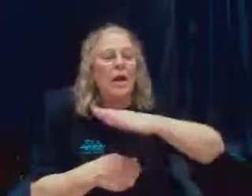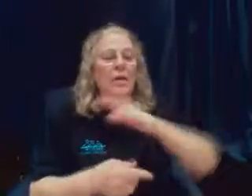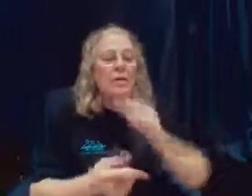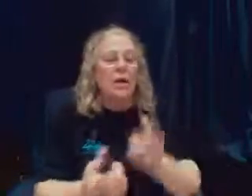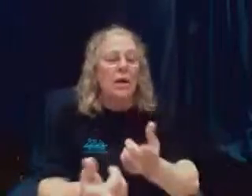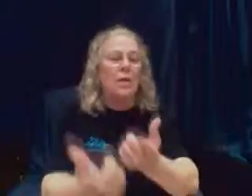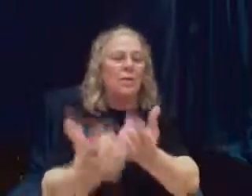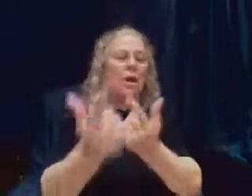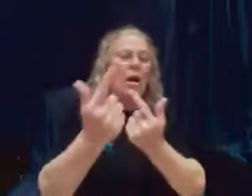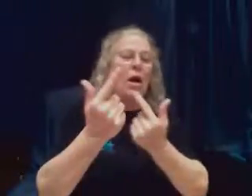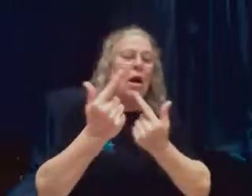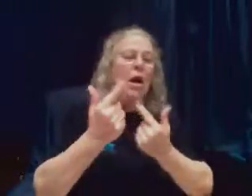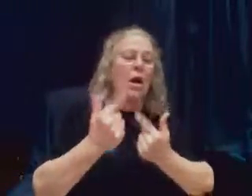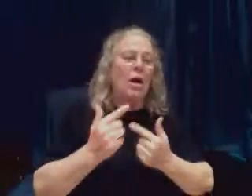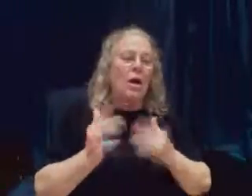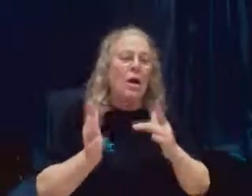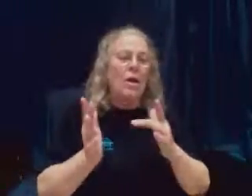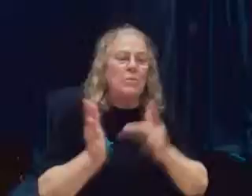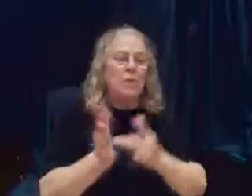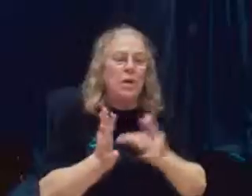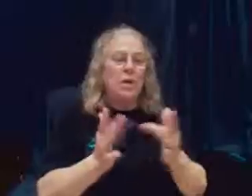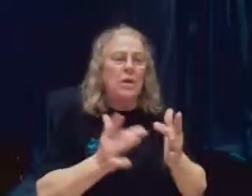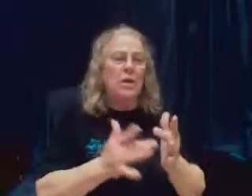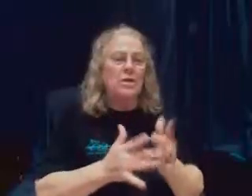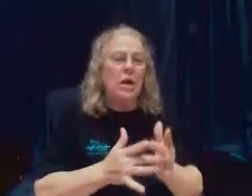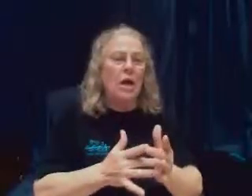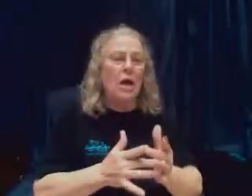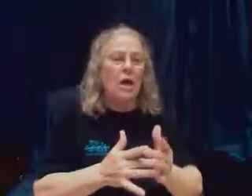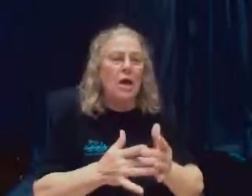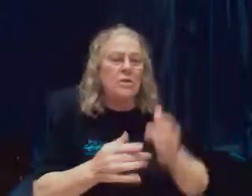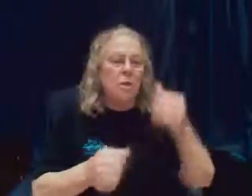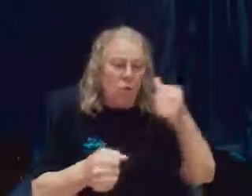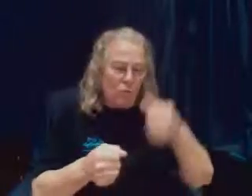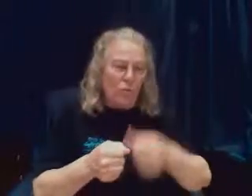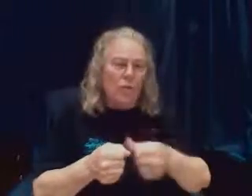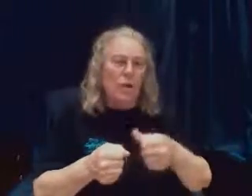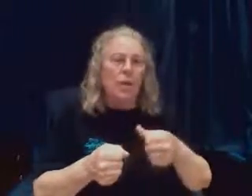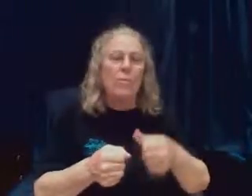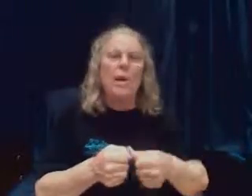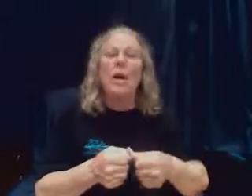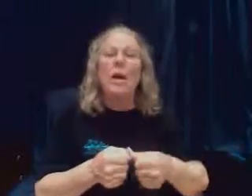kingdom come, Jesus, remember